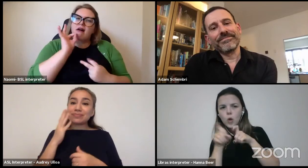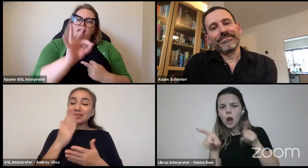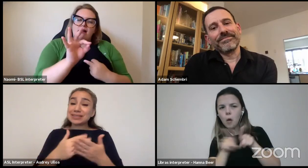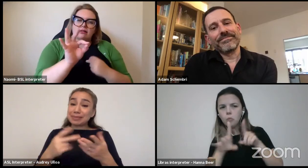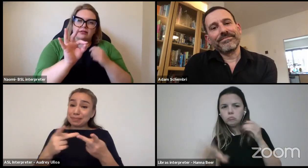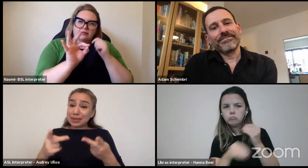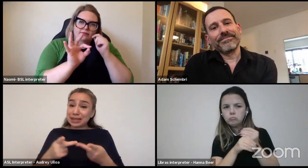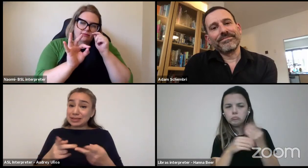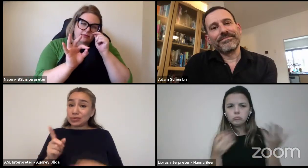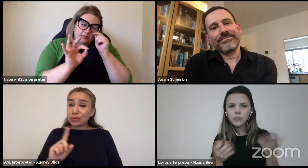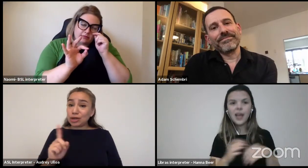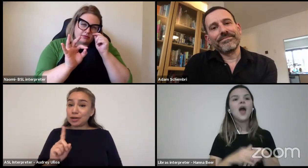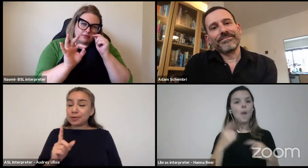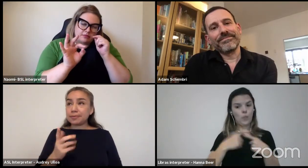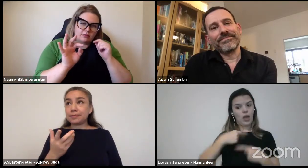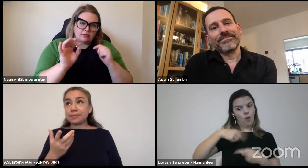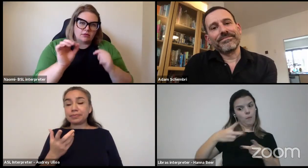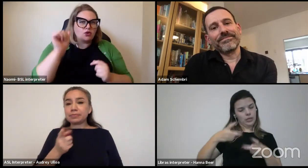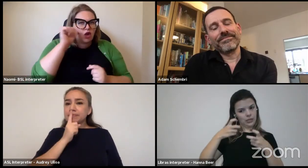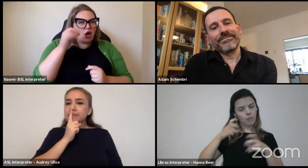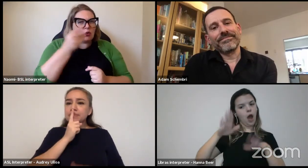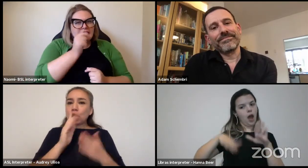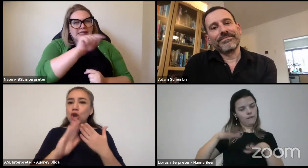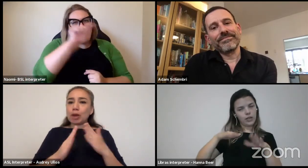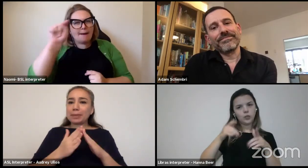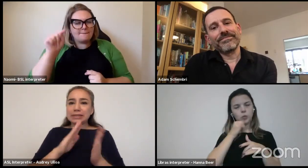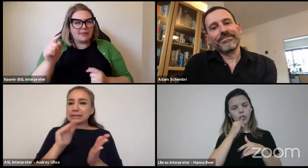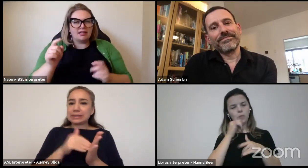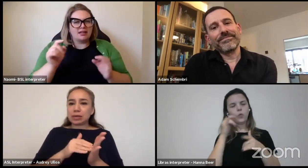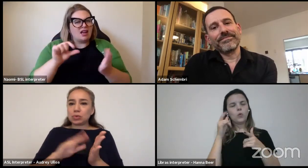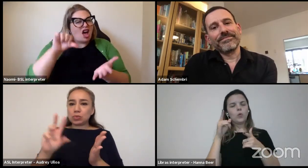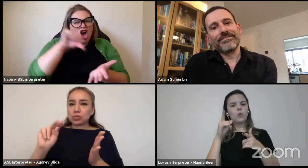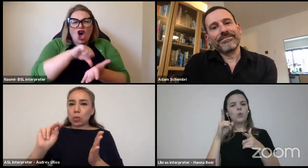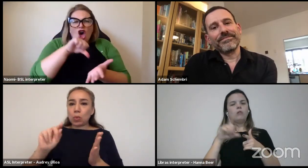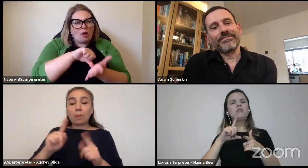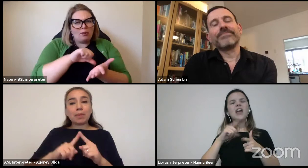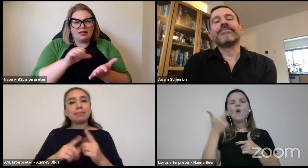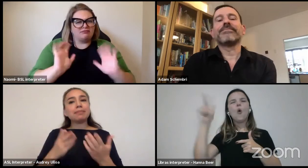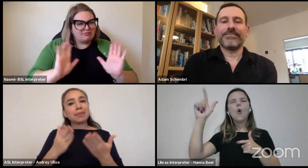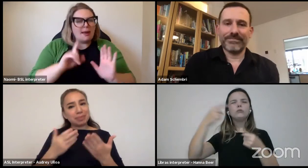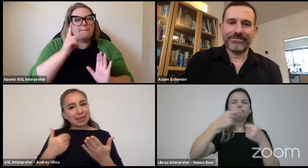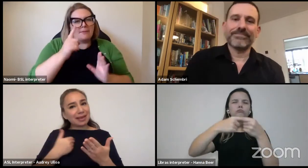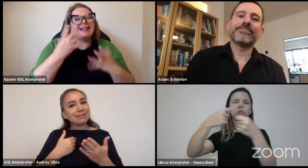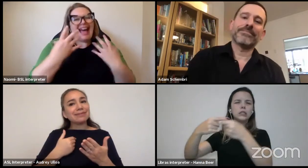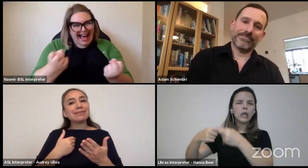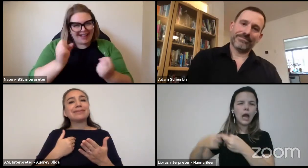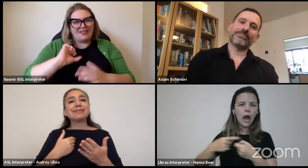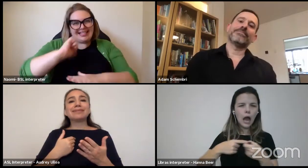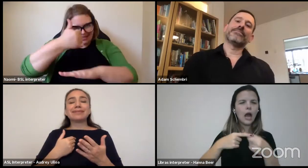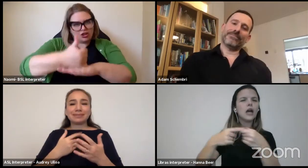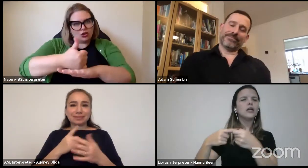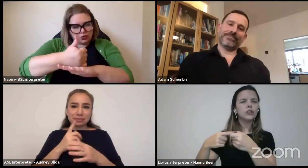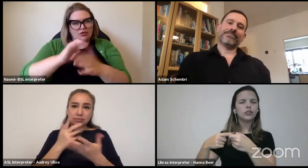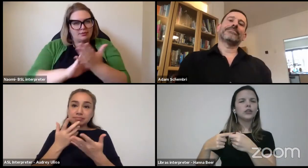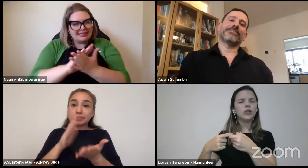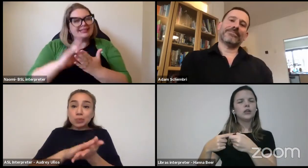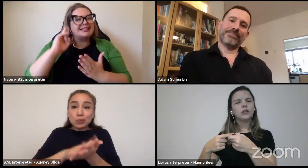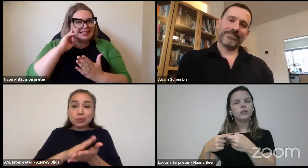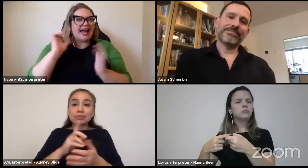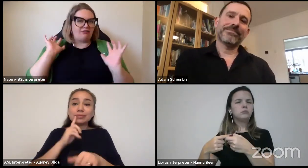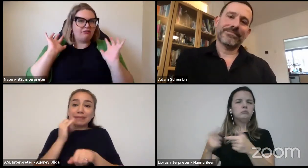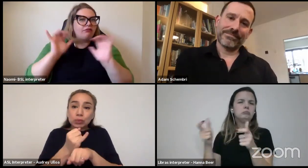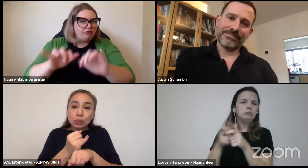they are not actually urban centers, but they may have some institutions in which deaf people can acquire the language, like